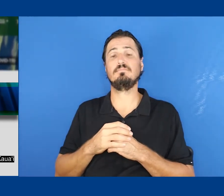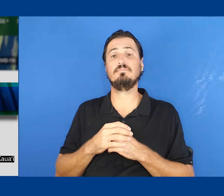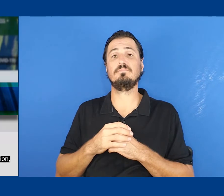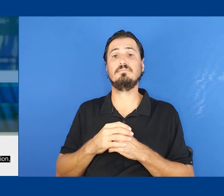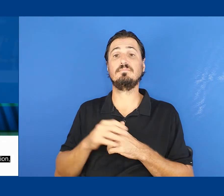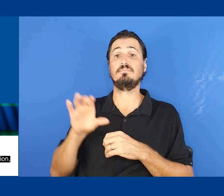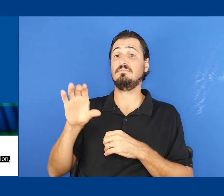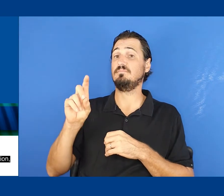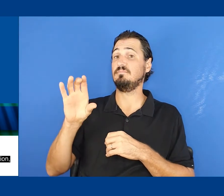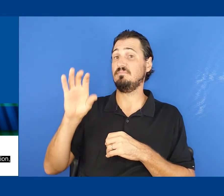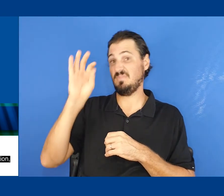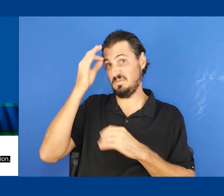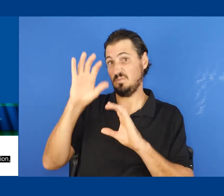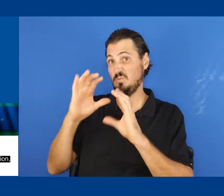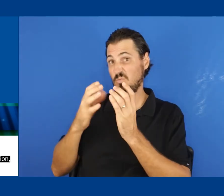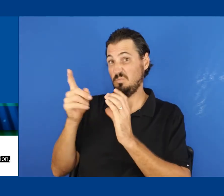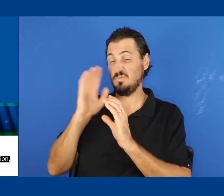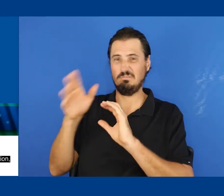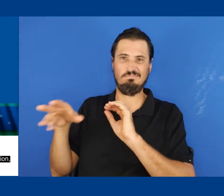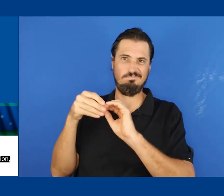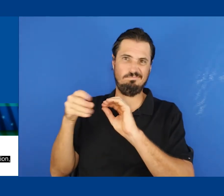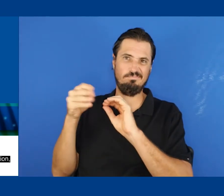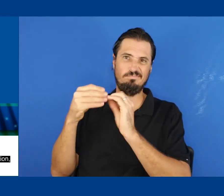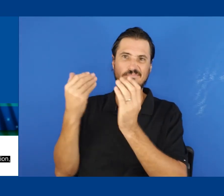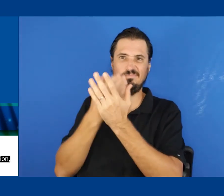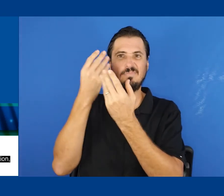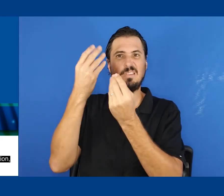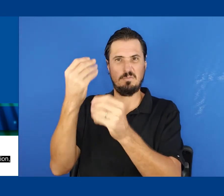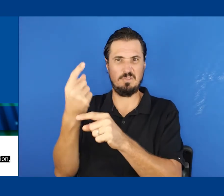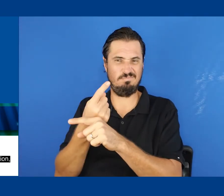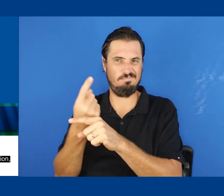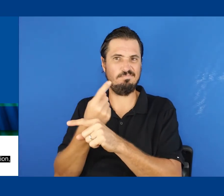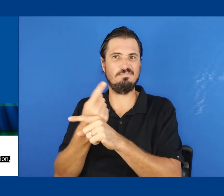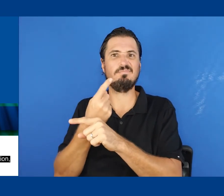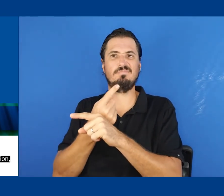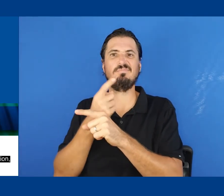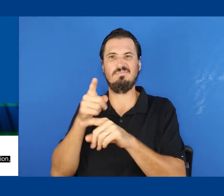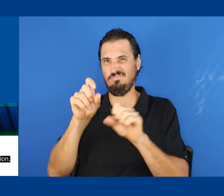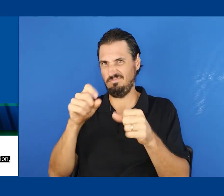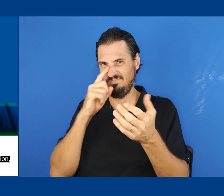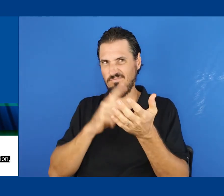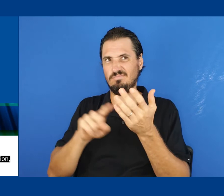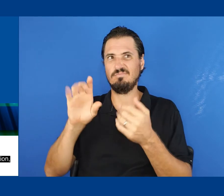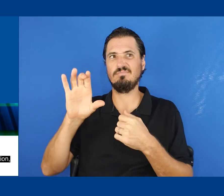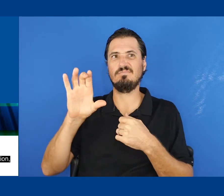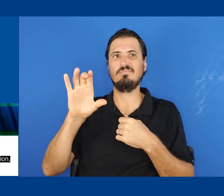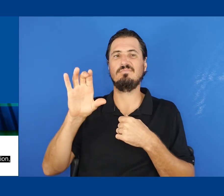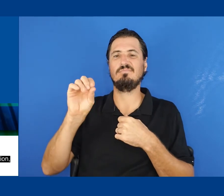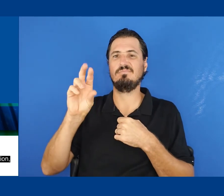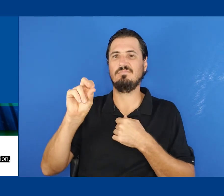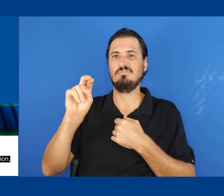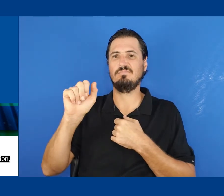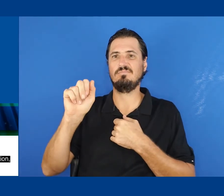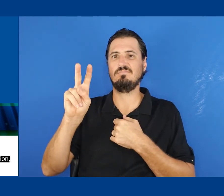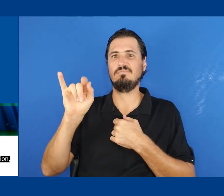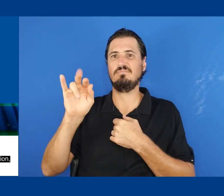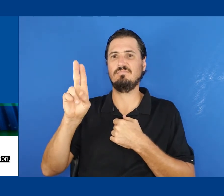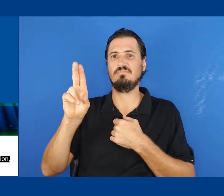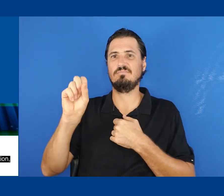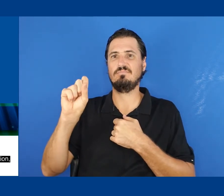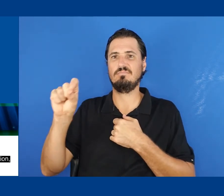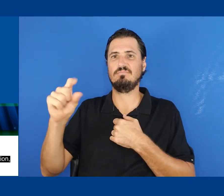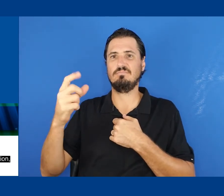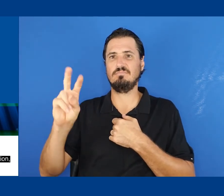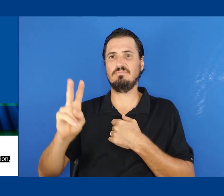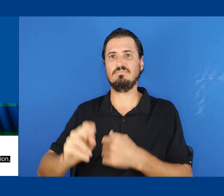www.kauai.gov/COVID-19. The Centers for Disease Control is also updating its website regularly. For more information, please visit